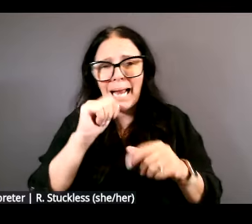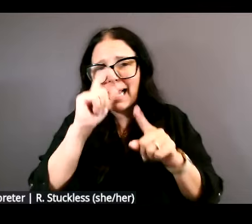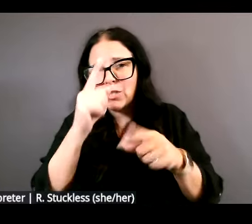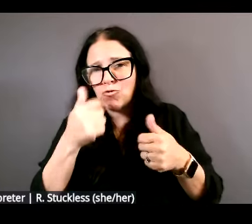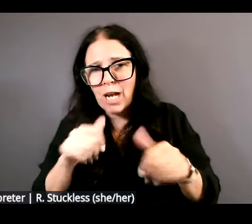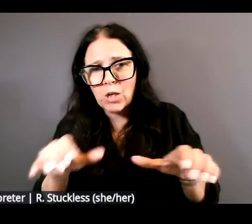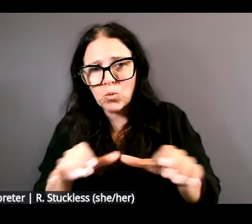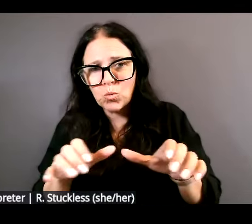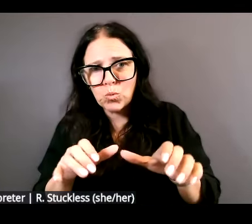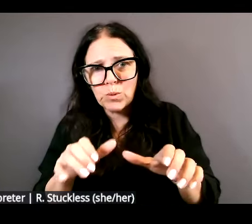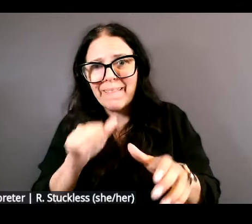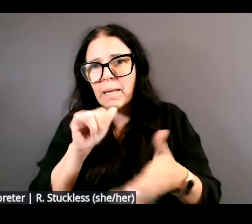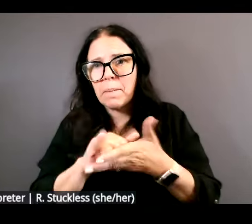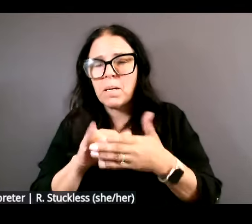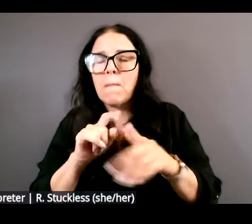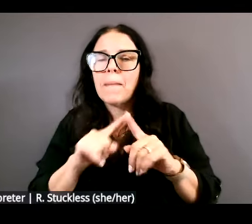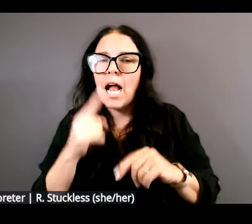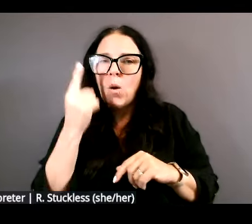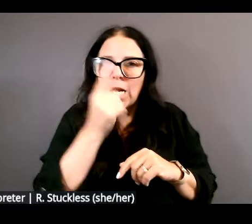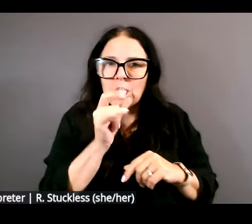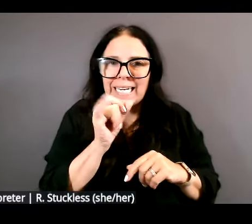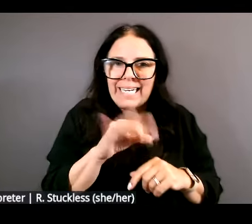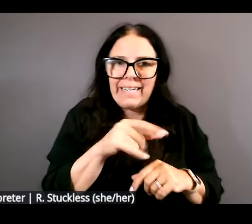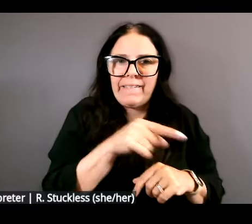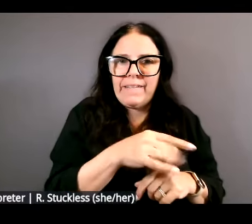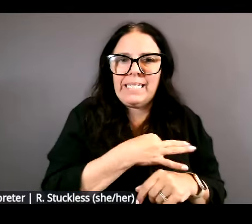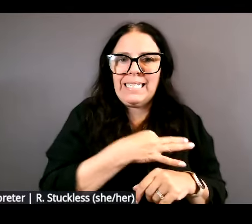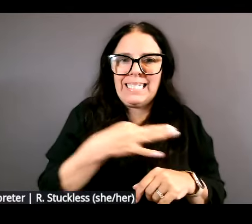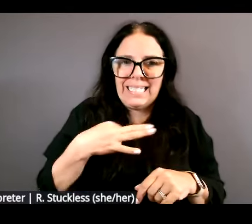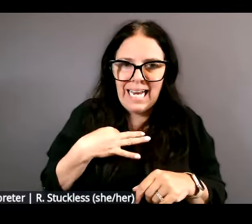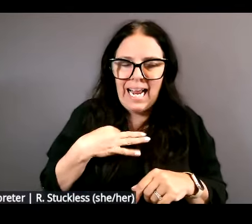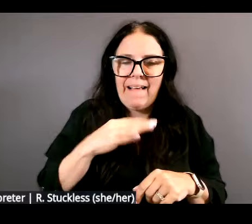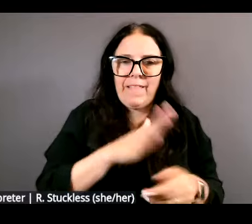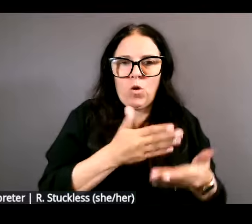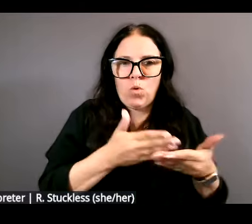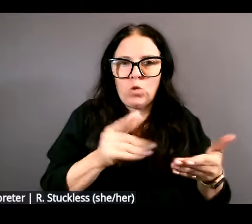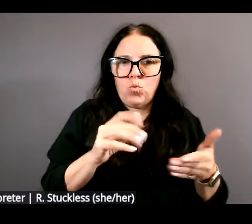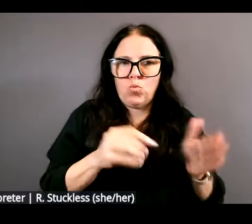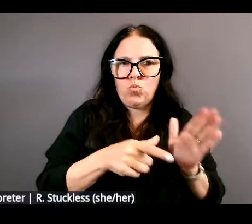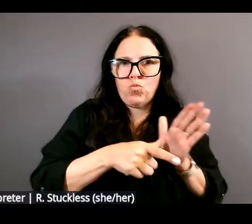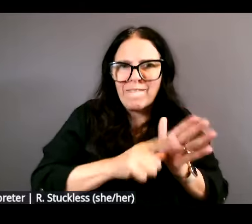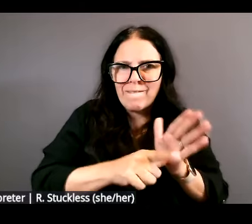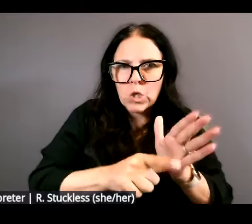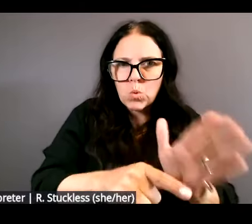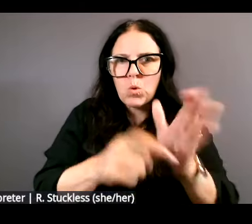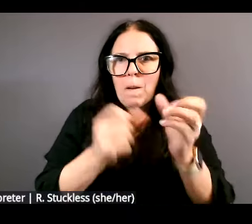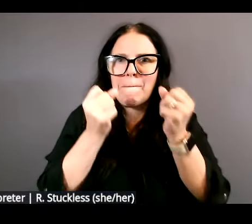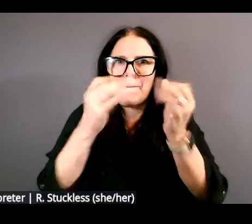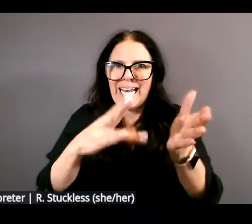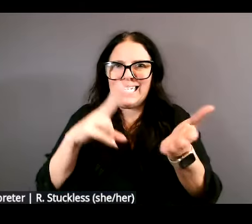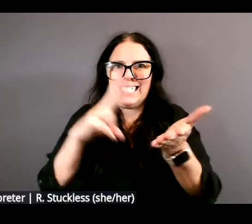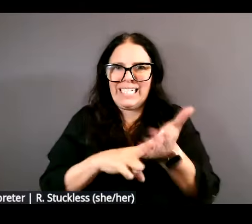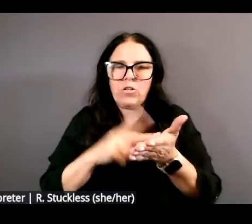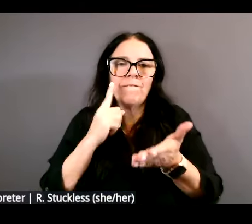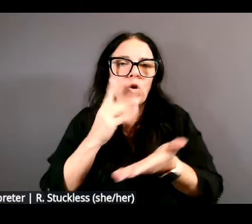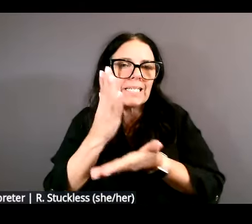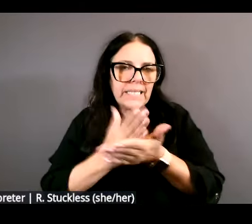resources used by the Bureau to review a large volume of signatures for some